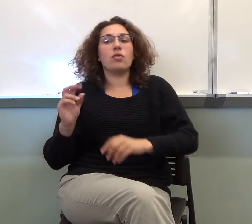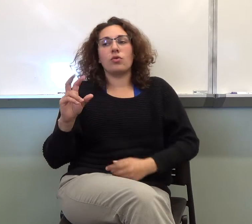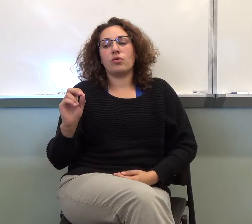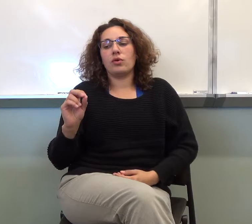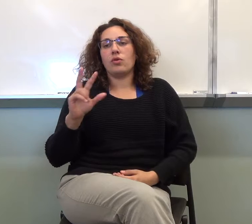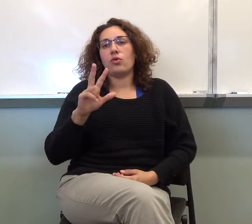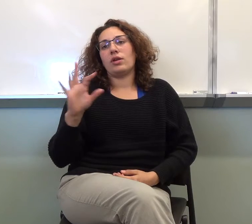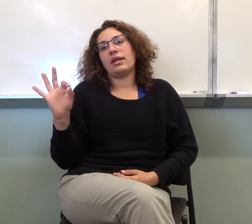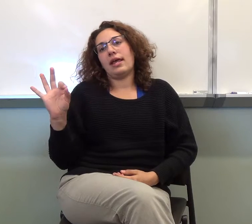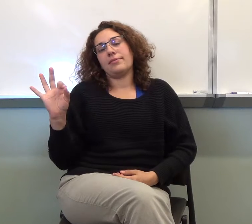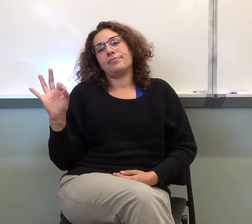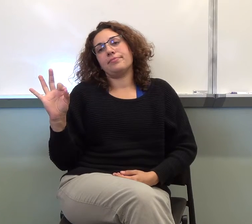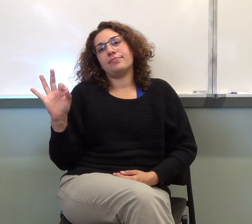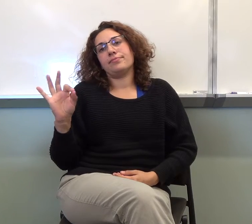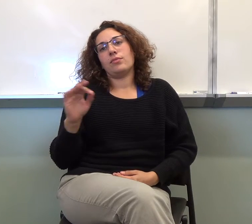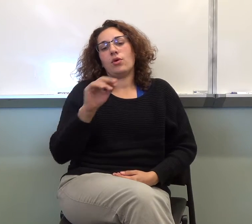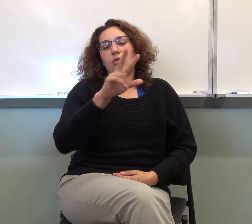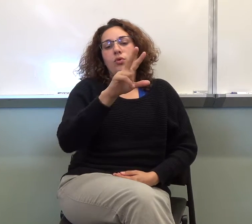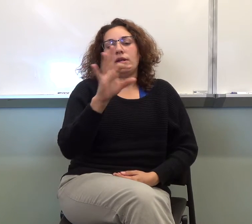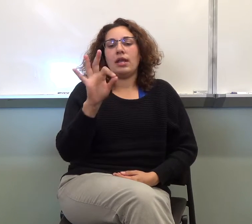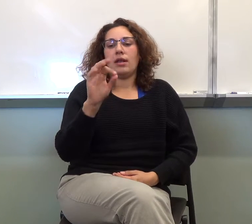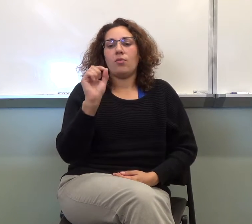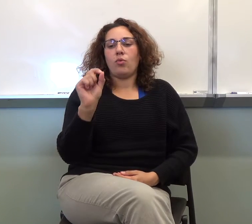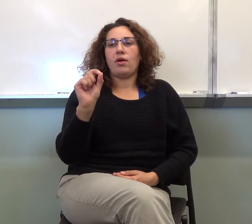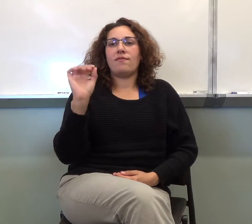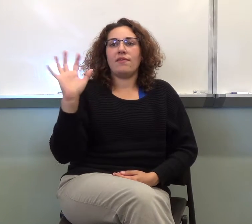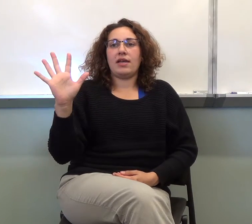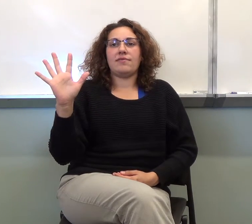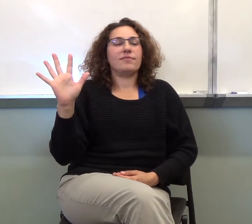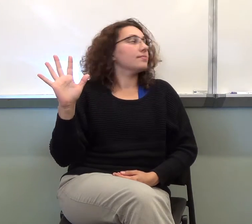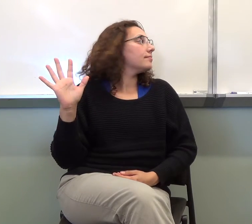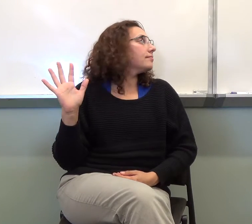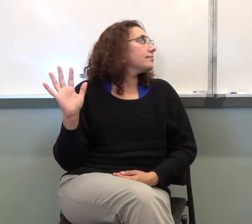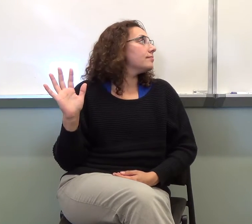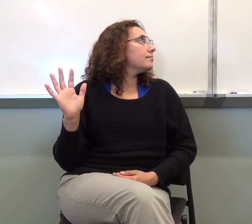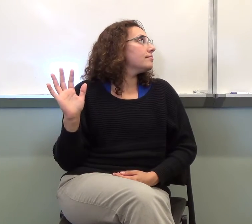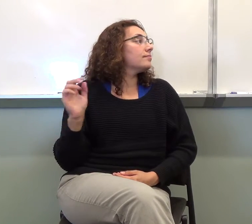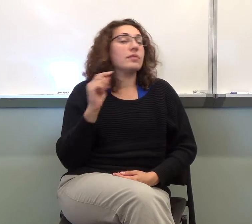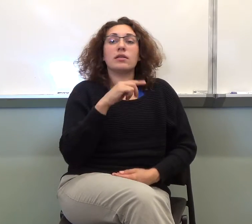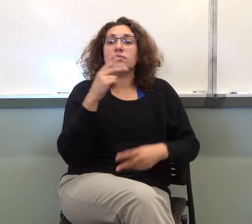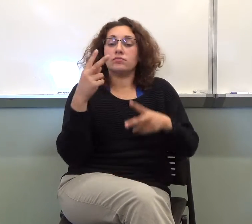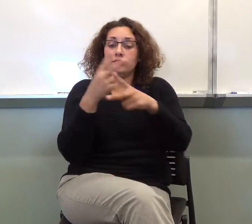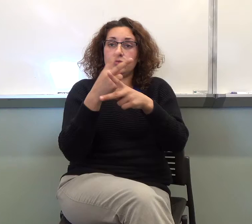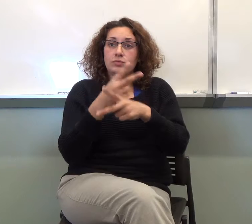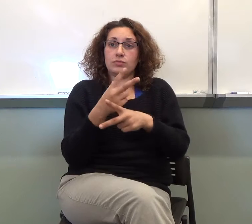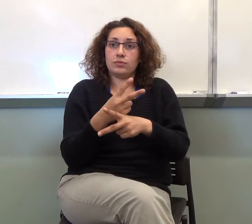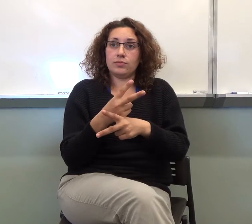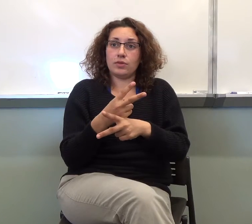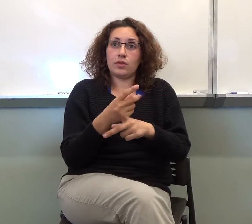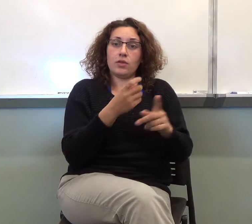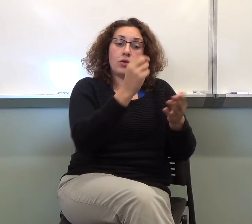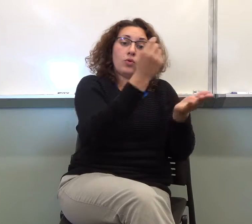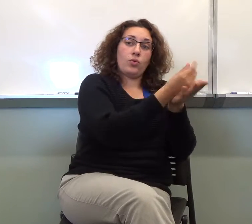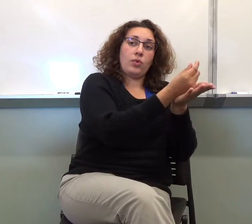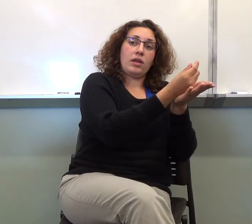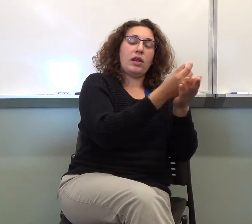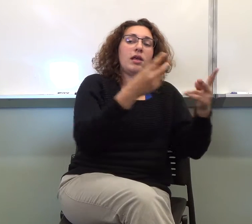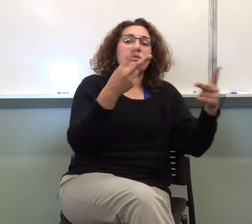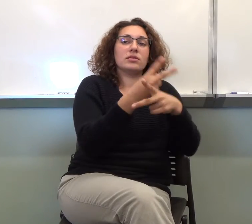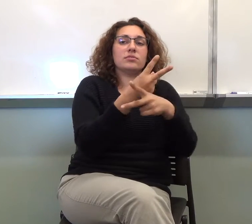39. 39.5. Now this is the product of the grade times the credit hours and totals. That's